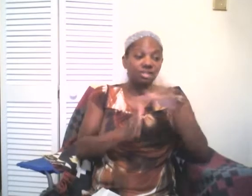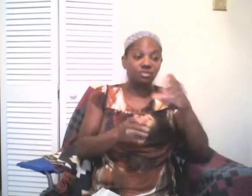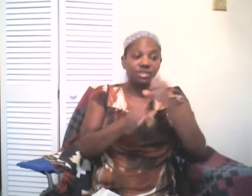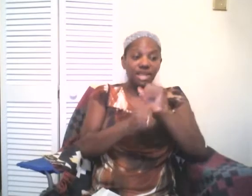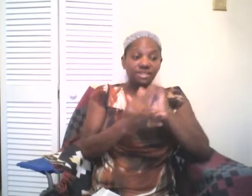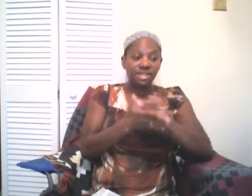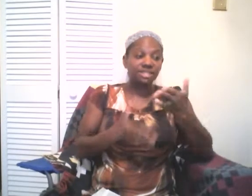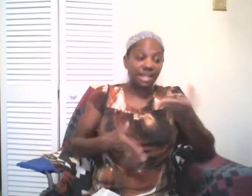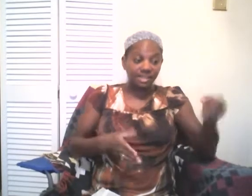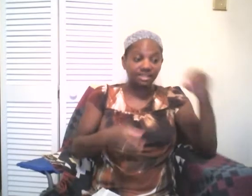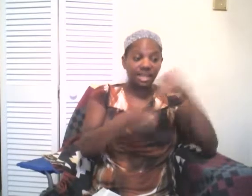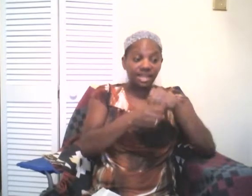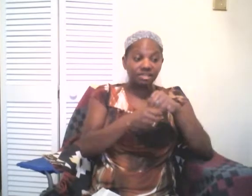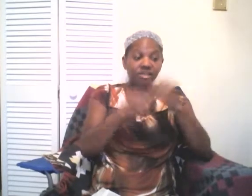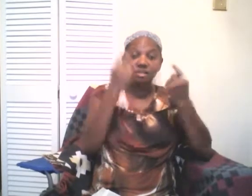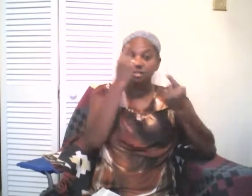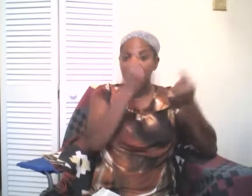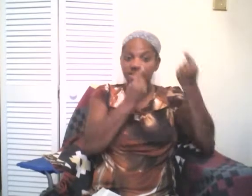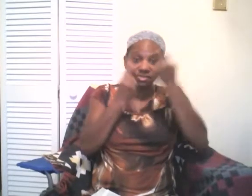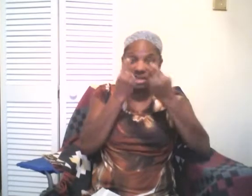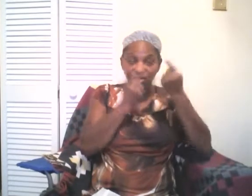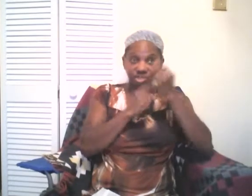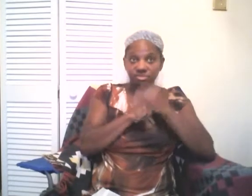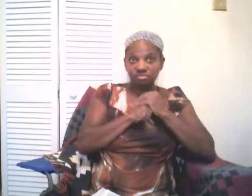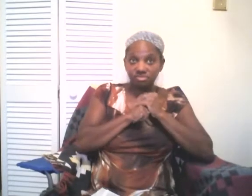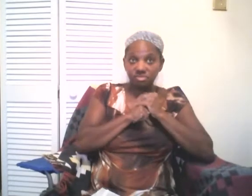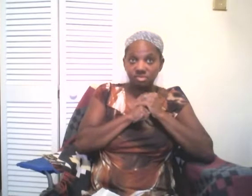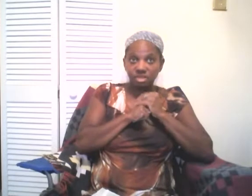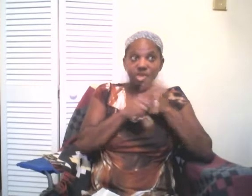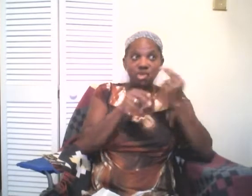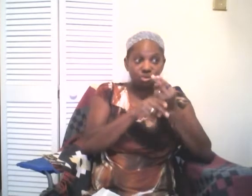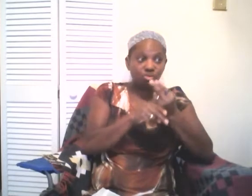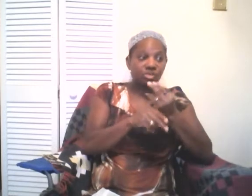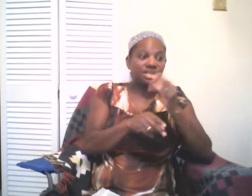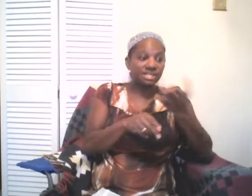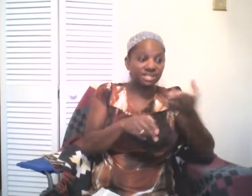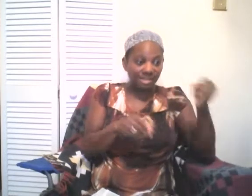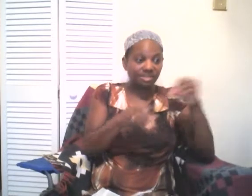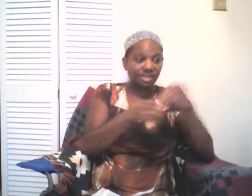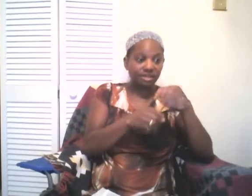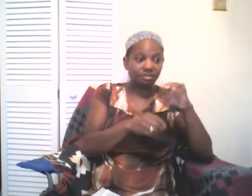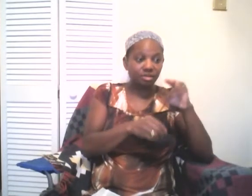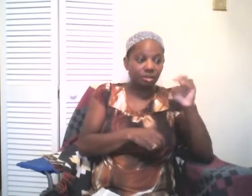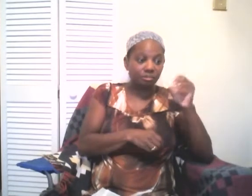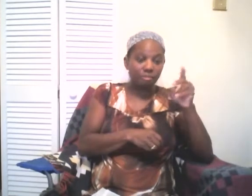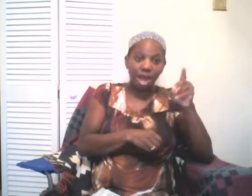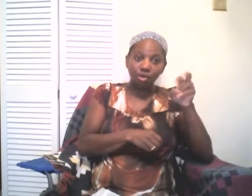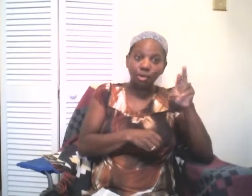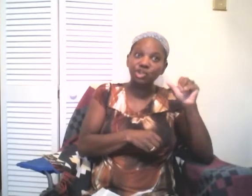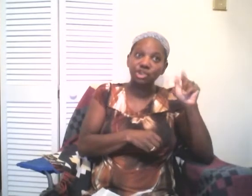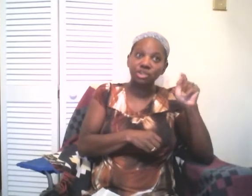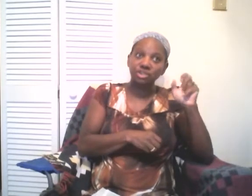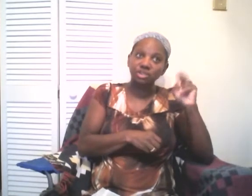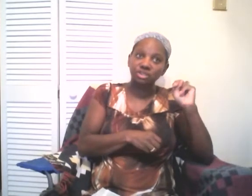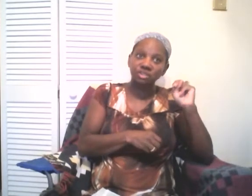you to take these things in consideration. Use these things in moderation.